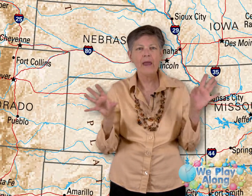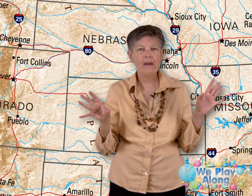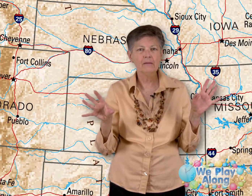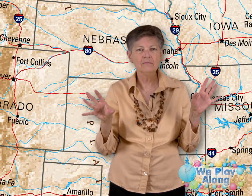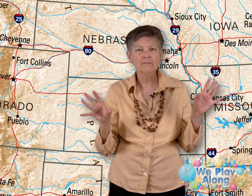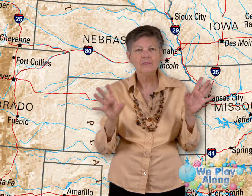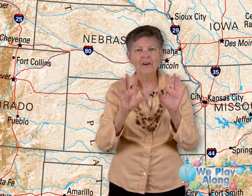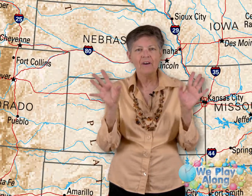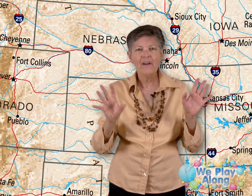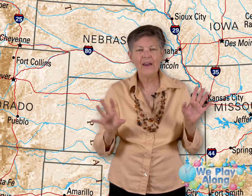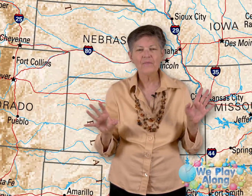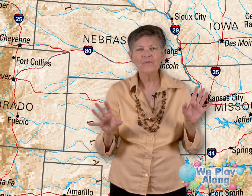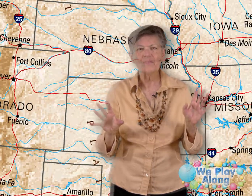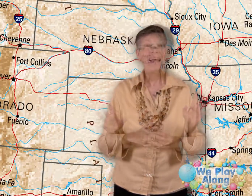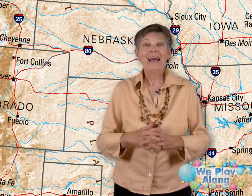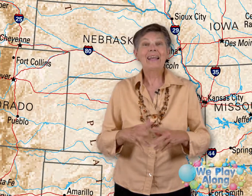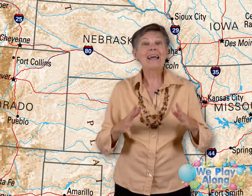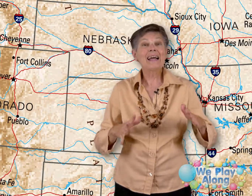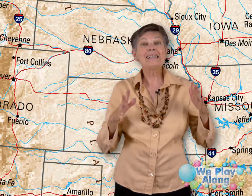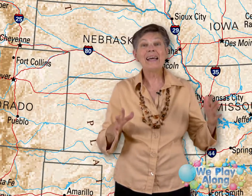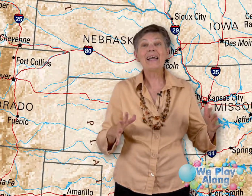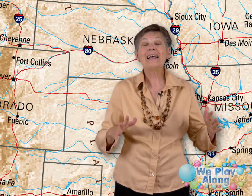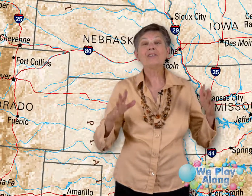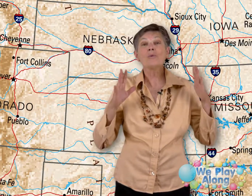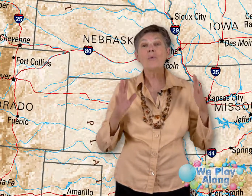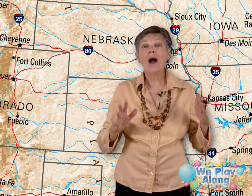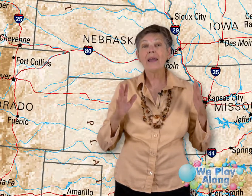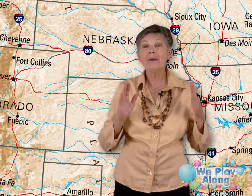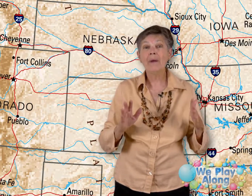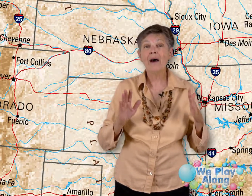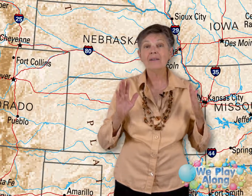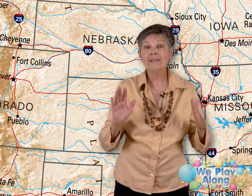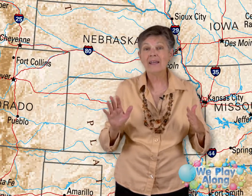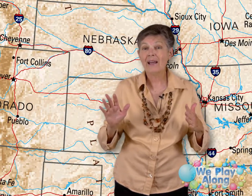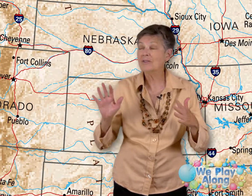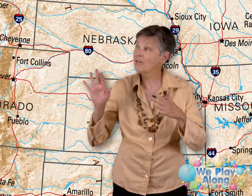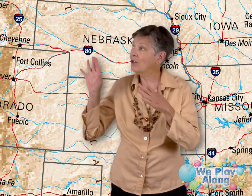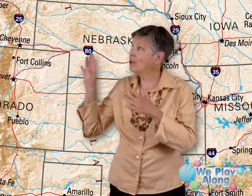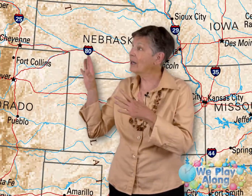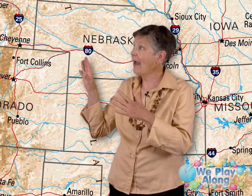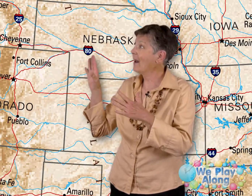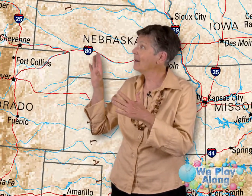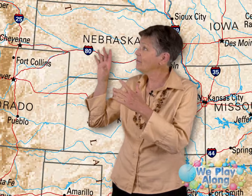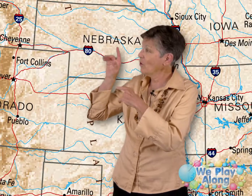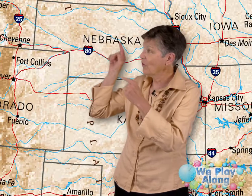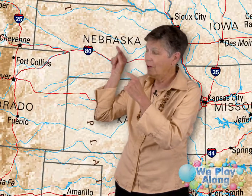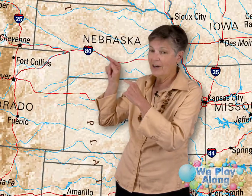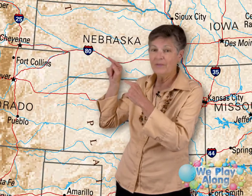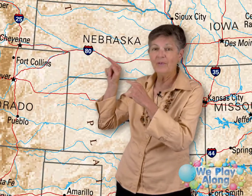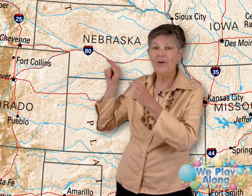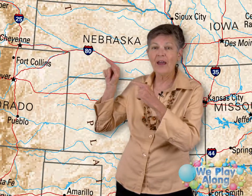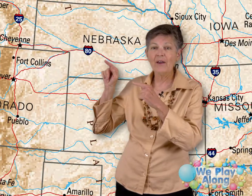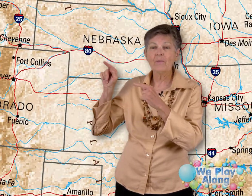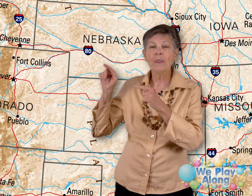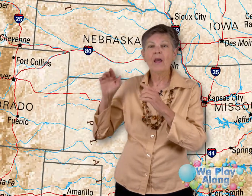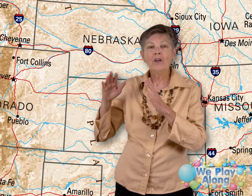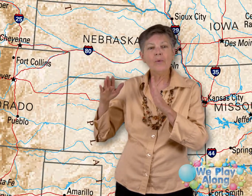red. Okay, and like I said, it's a Rocky Mountain state. So if you look at it over here, okay, you